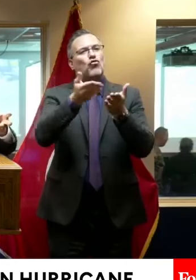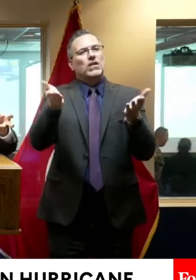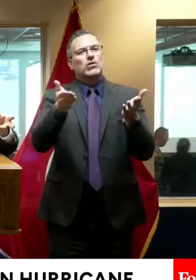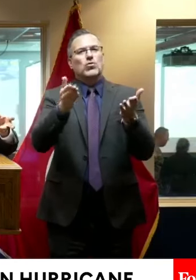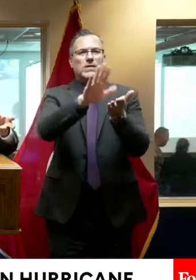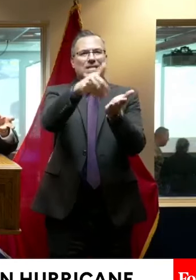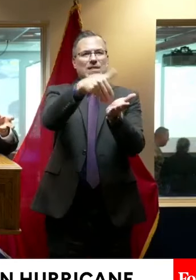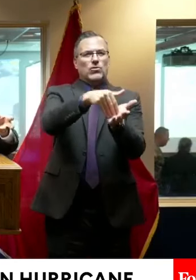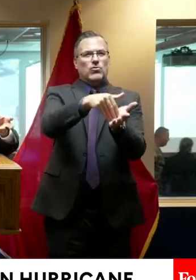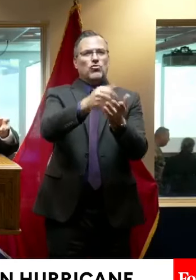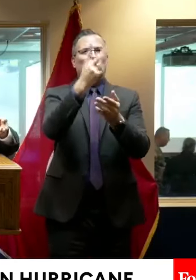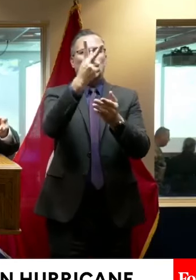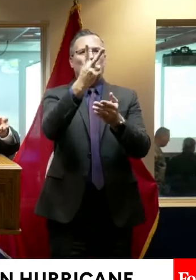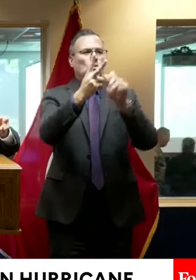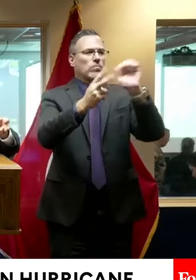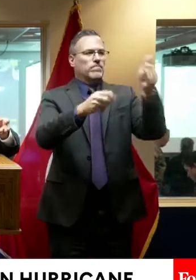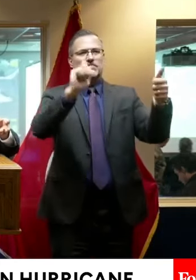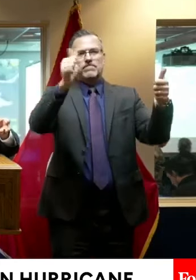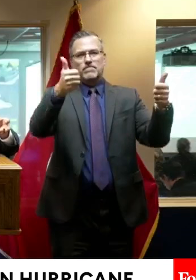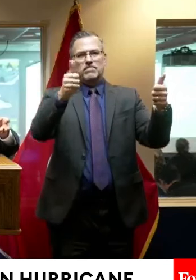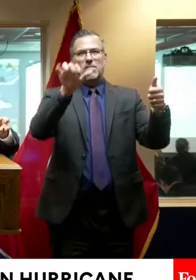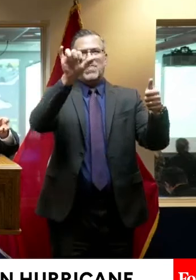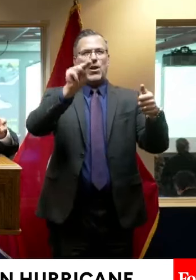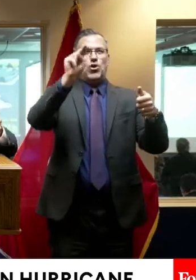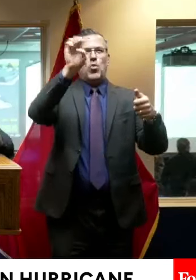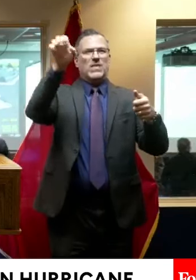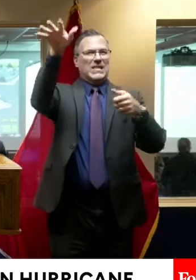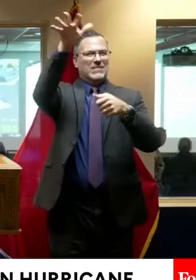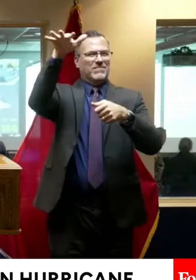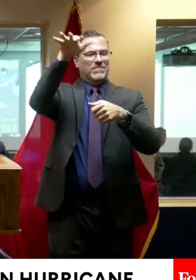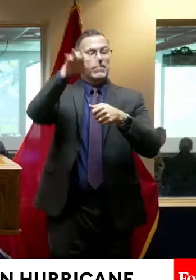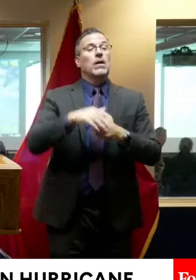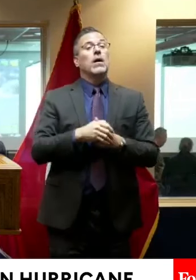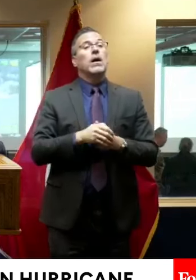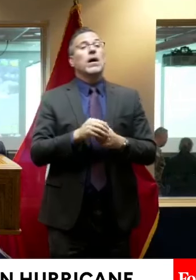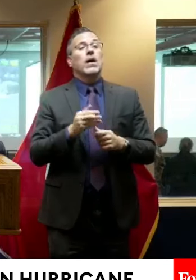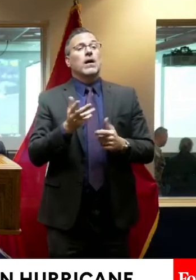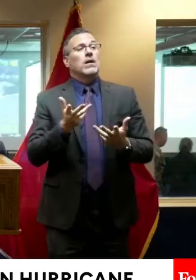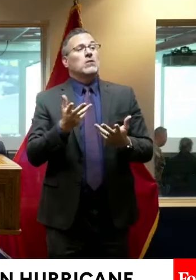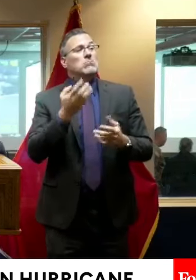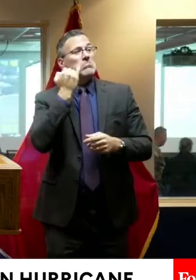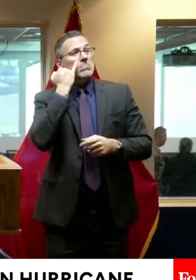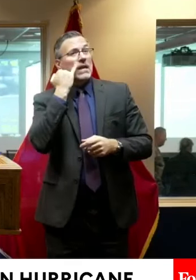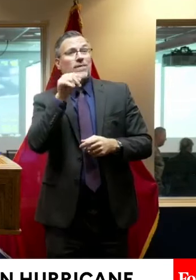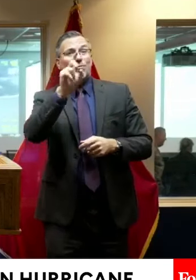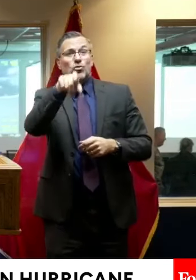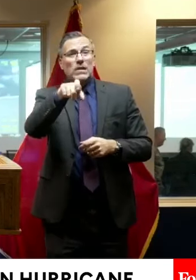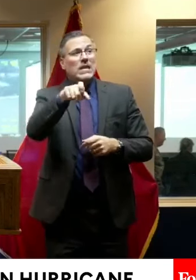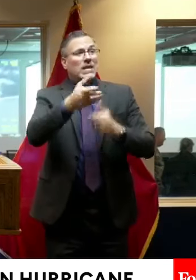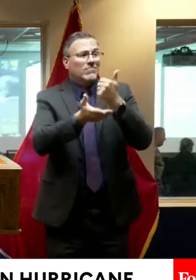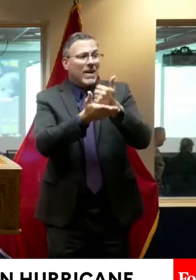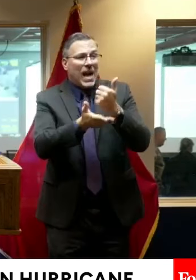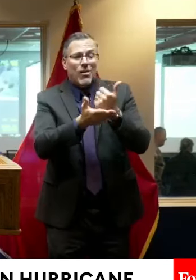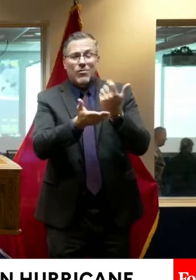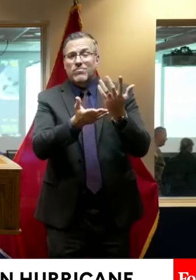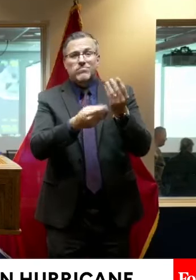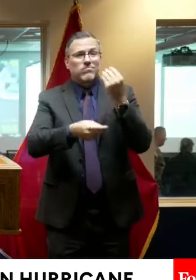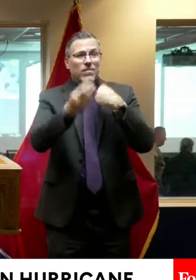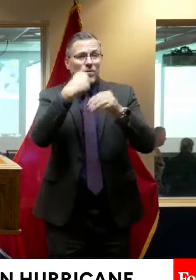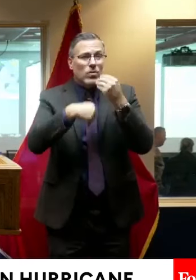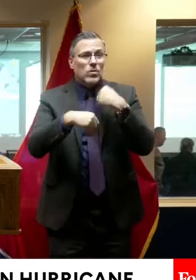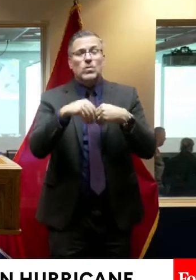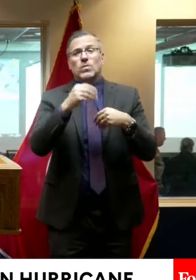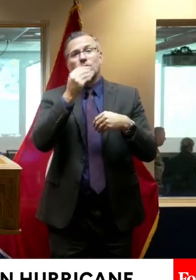different locations in the region. We want to make sure that folks who need food assistance or Department of